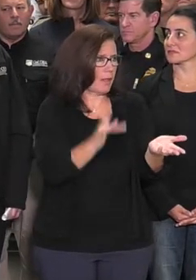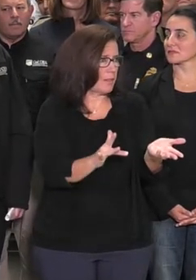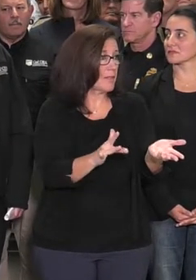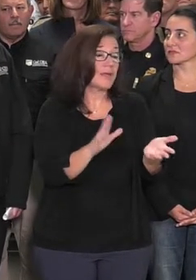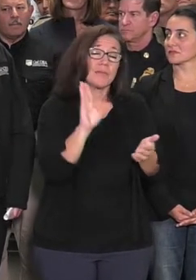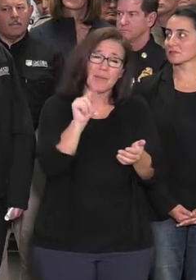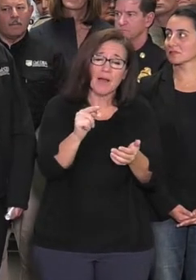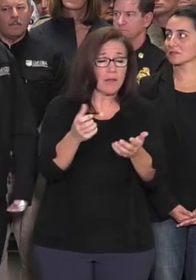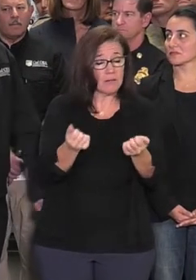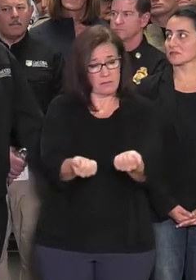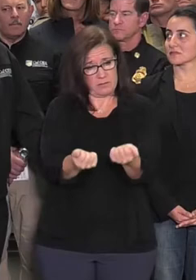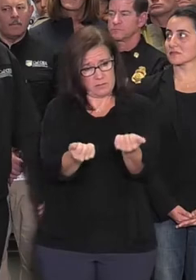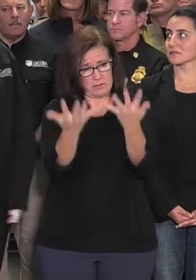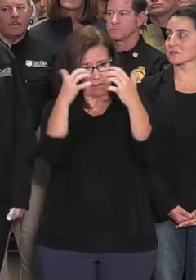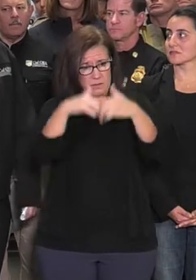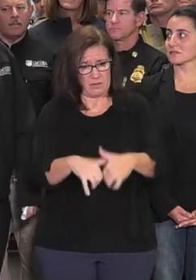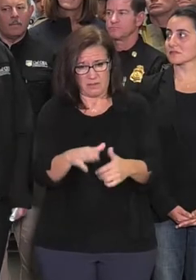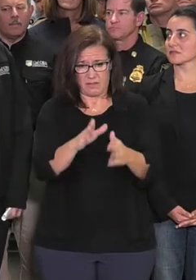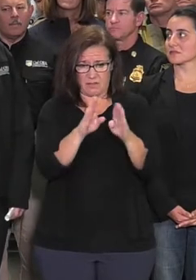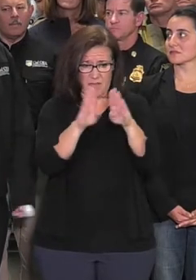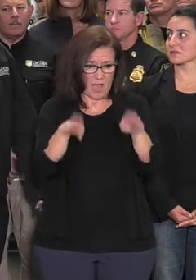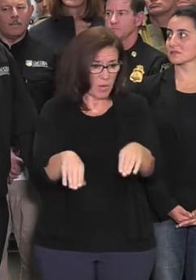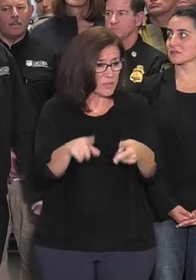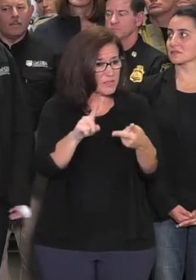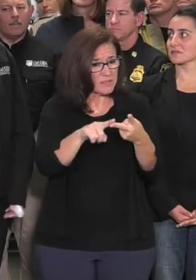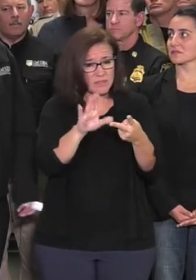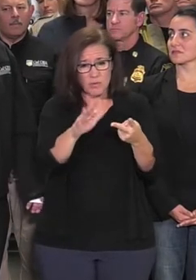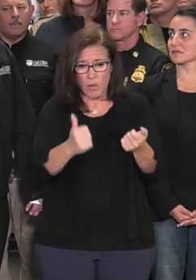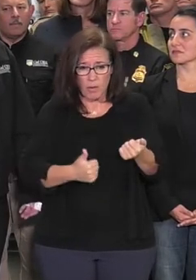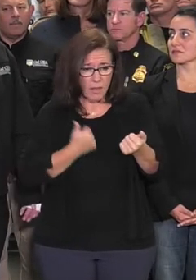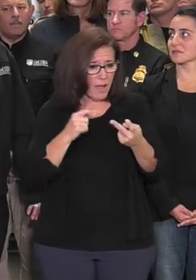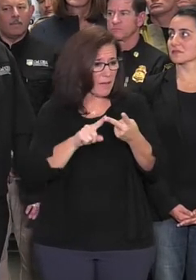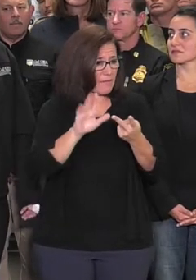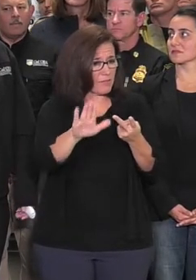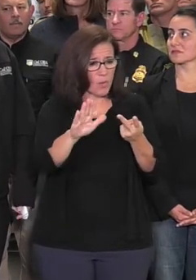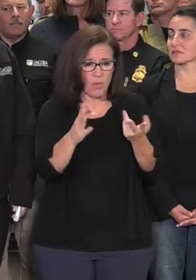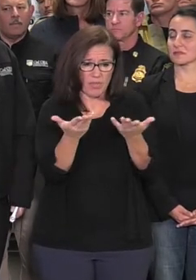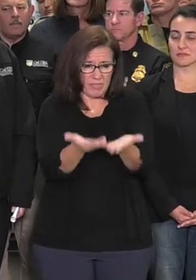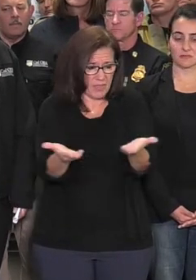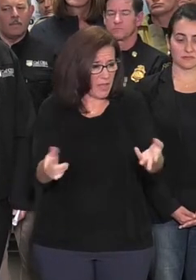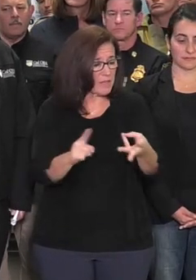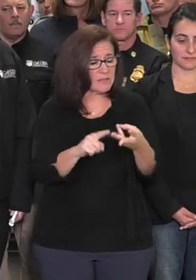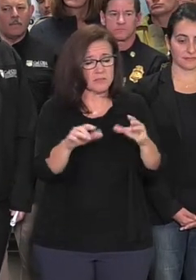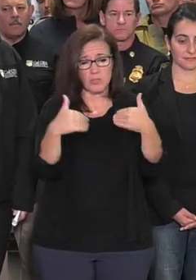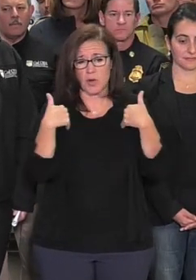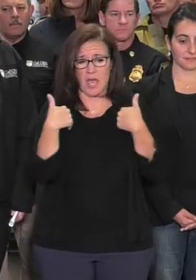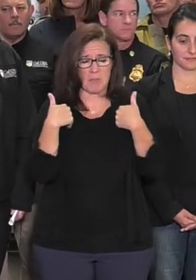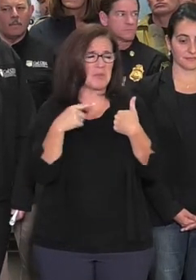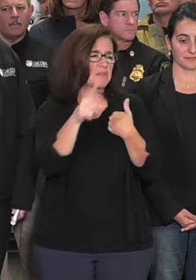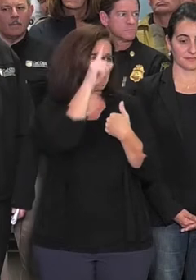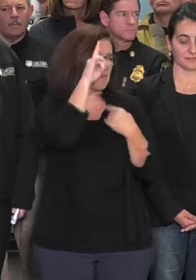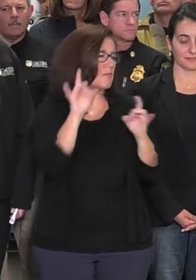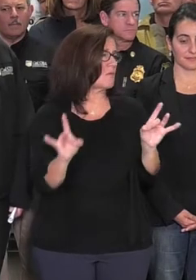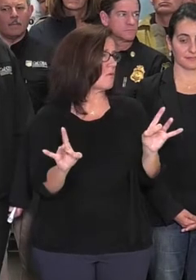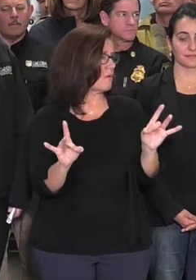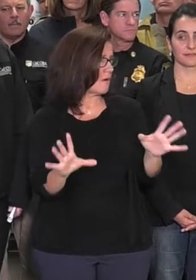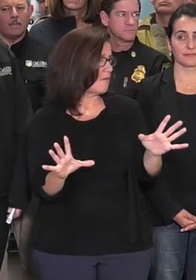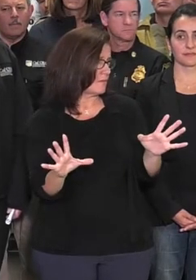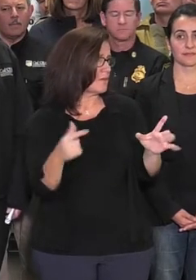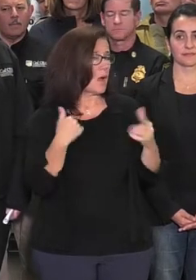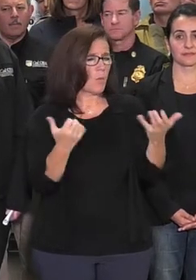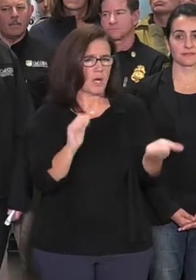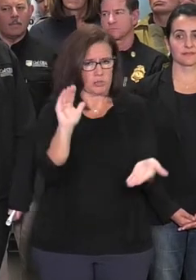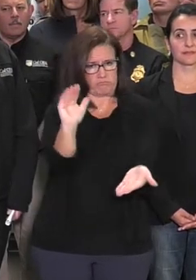belongings and people lose their animals, it is a horror, and it's a horror we want to minimize, and when we